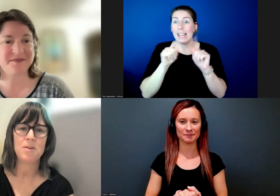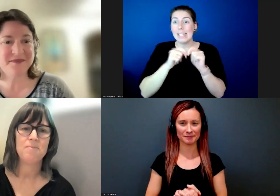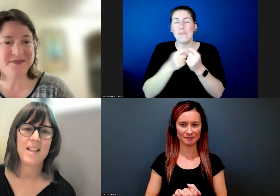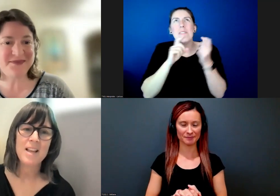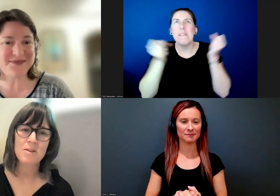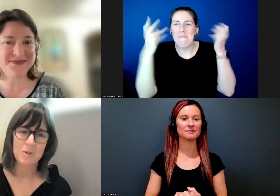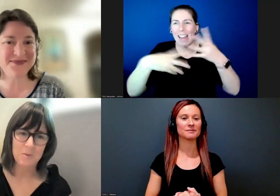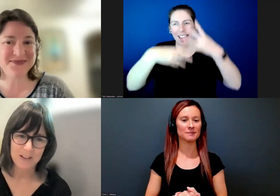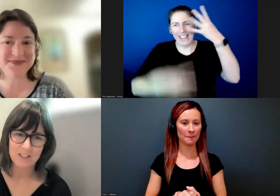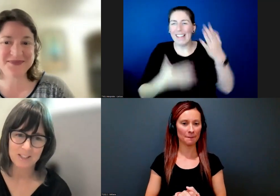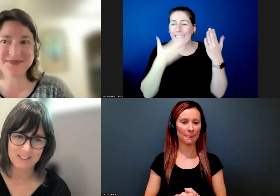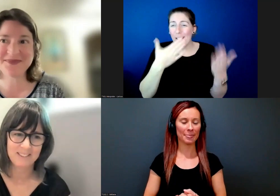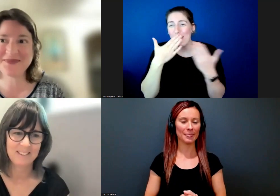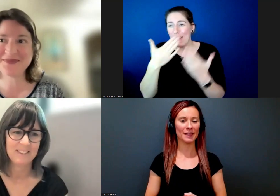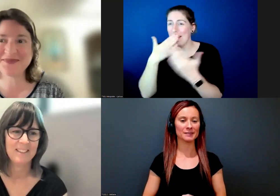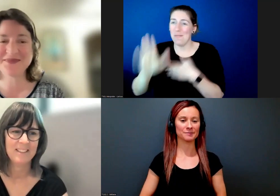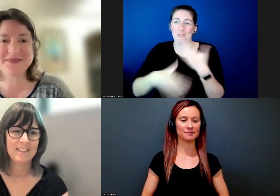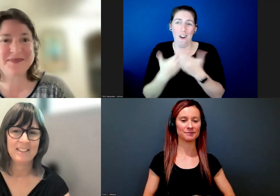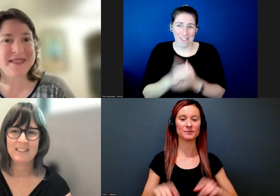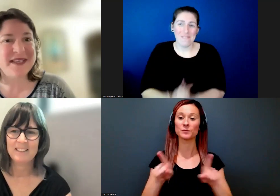people. Thank you so much.